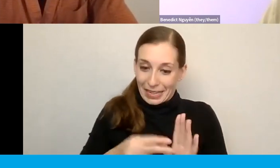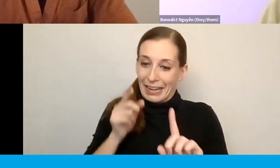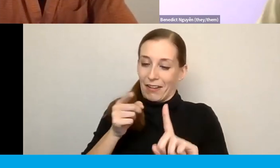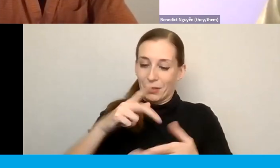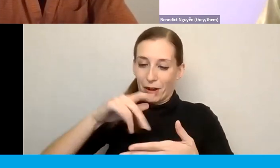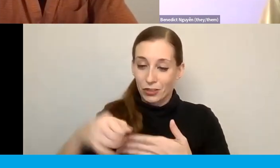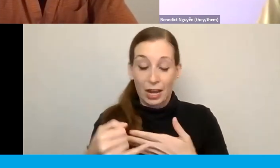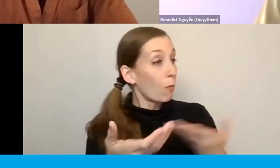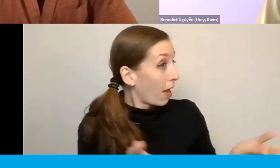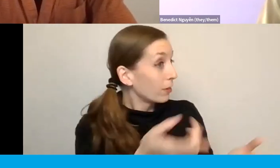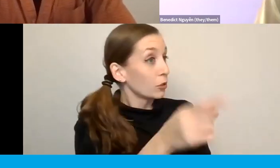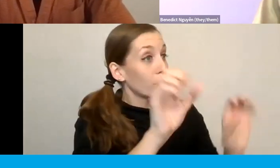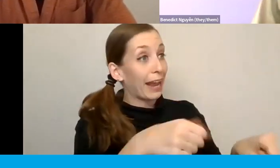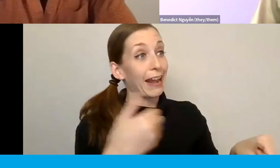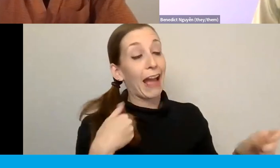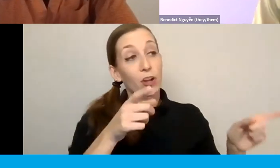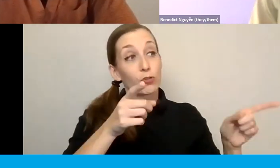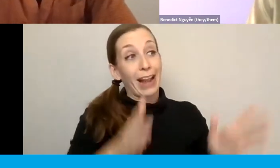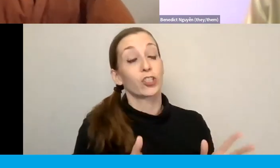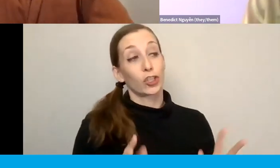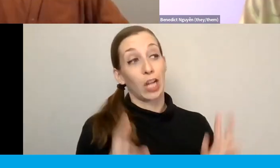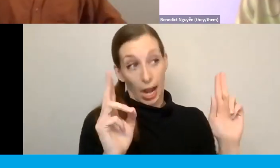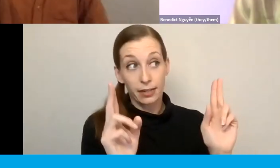cut? Uh-oh, okay, yeah.